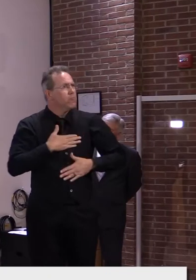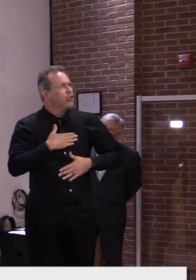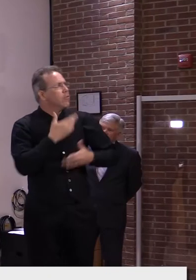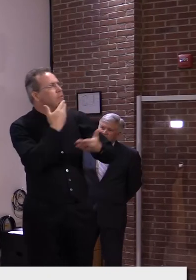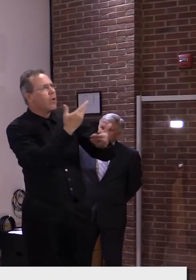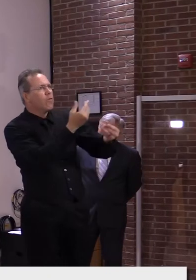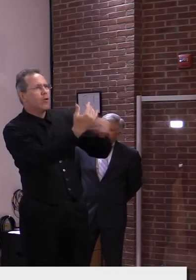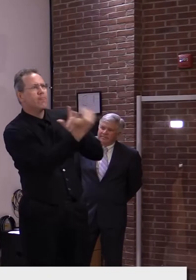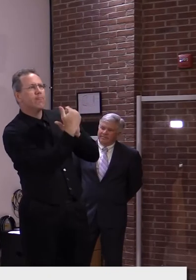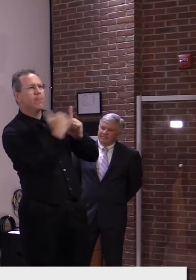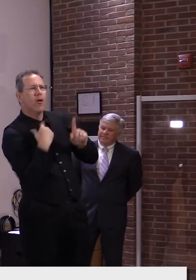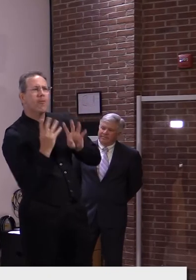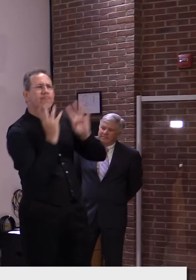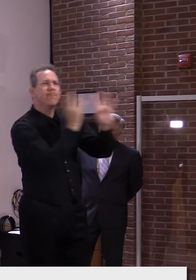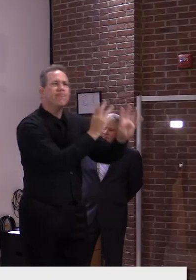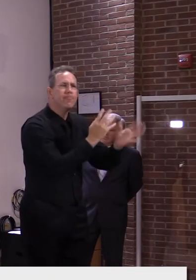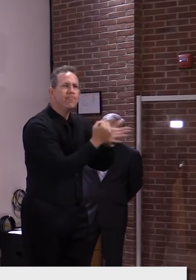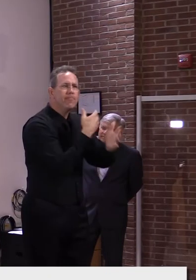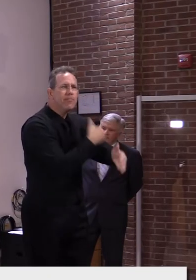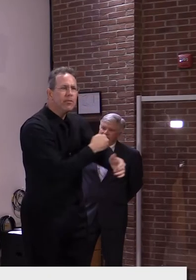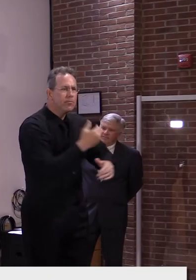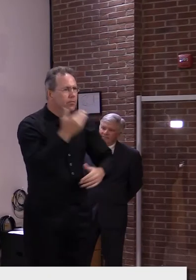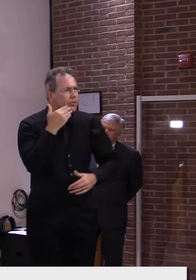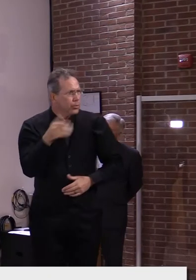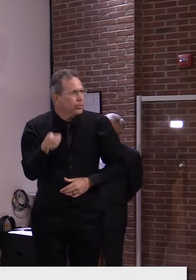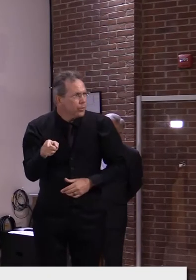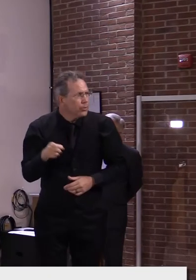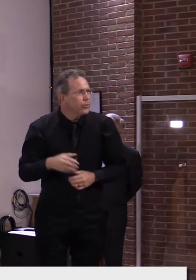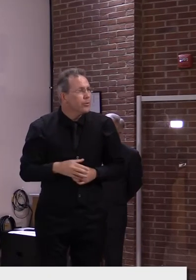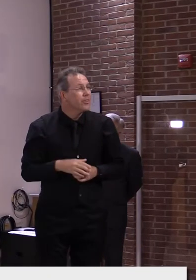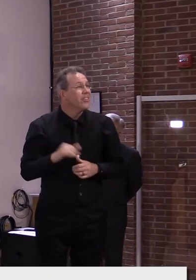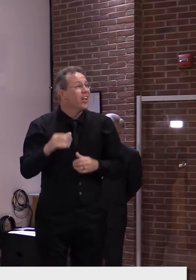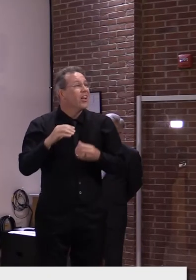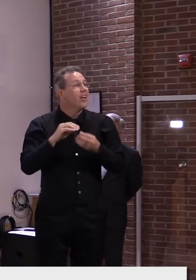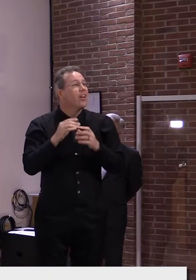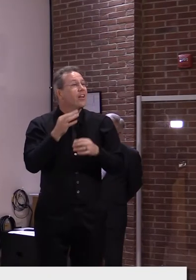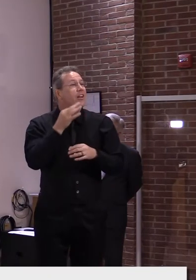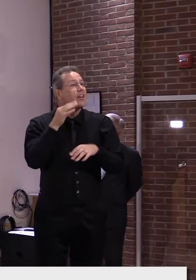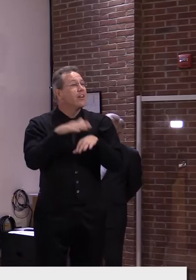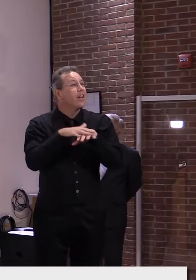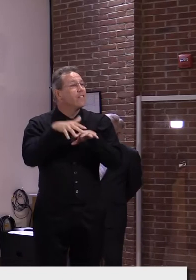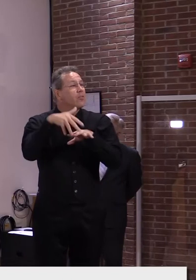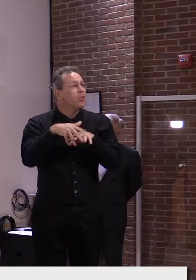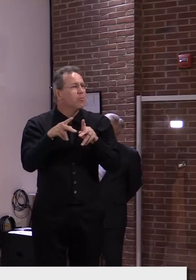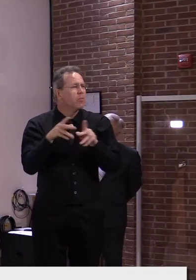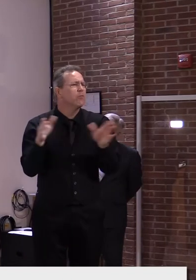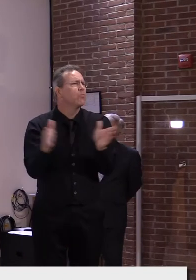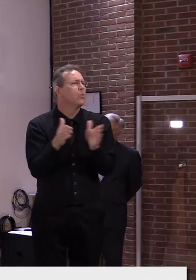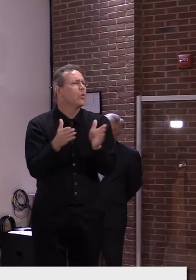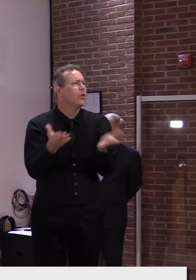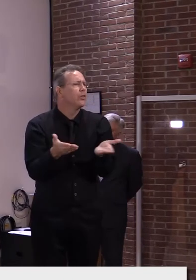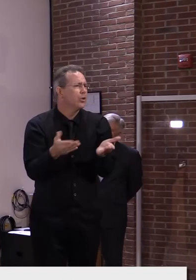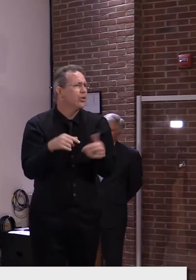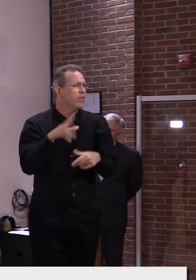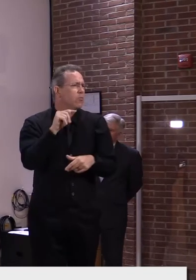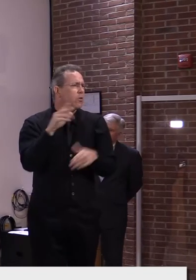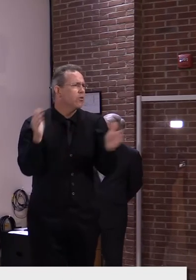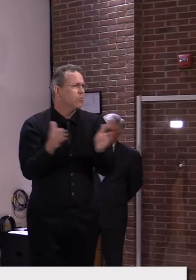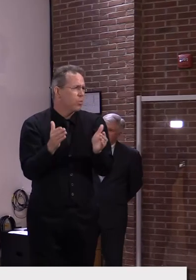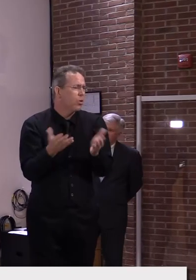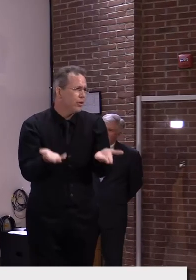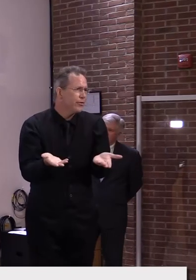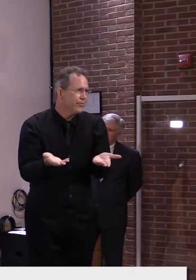I think the numbers for Native Americans in Vermont are very small numbers, so it's a bit challenging to